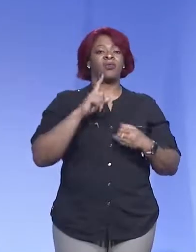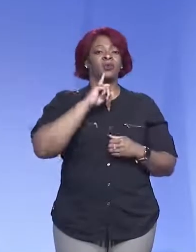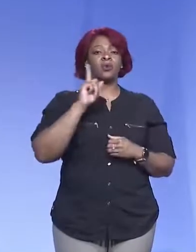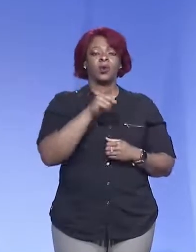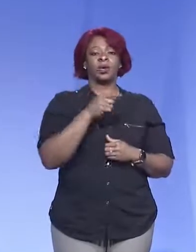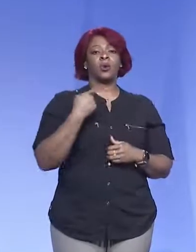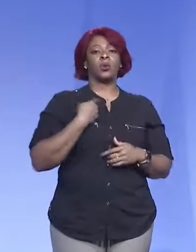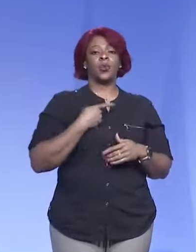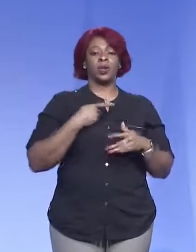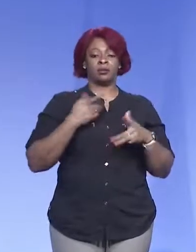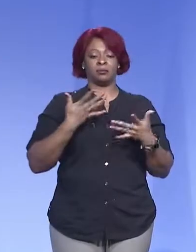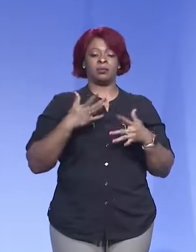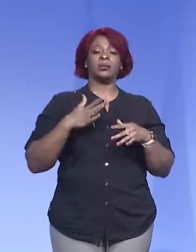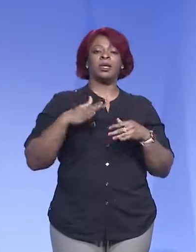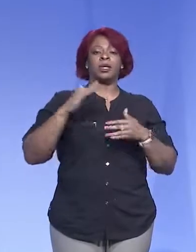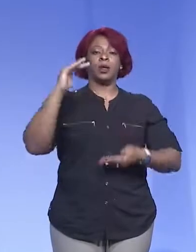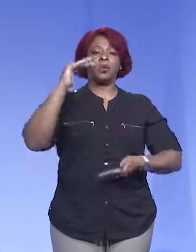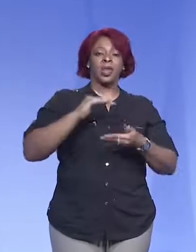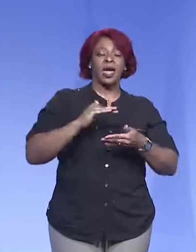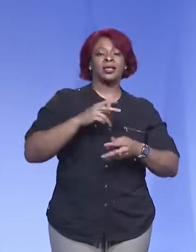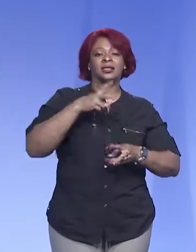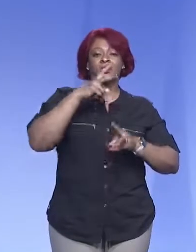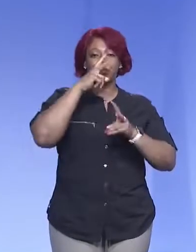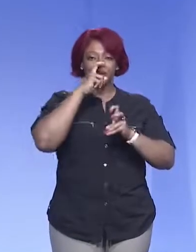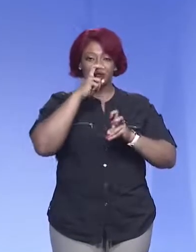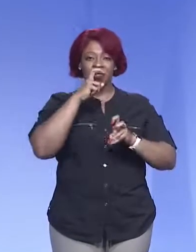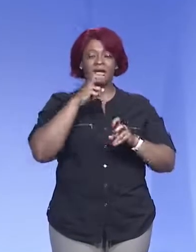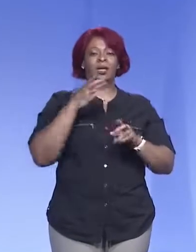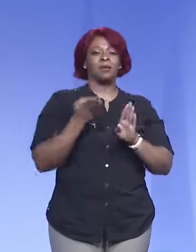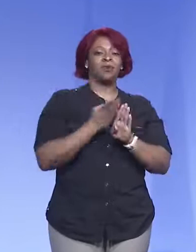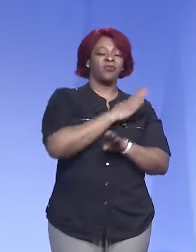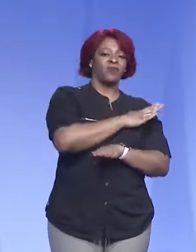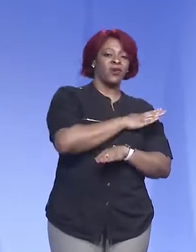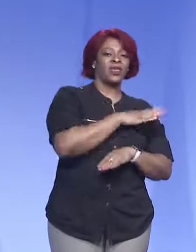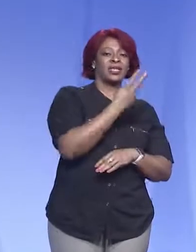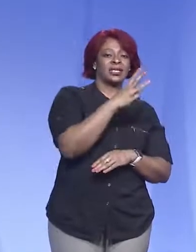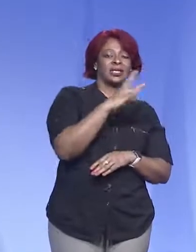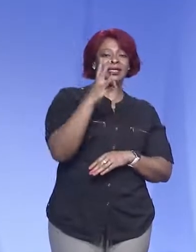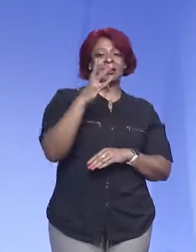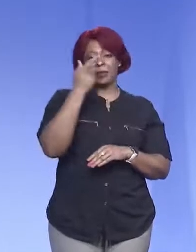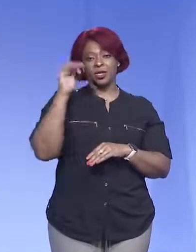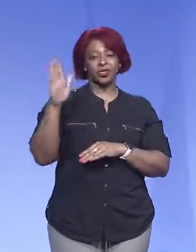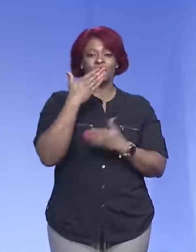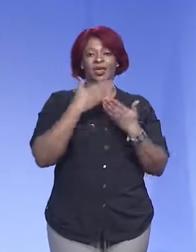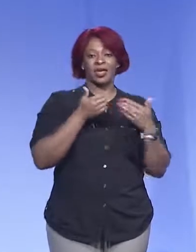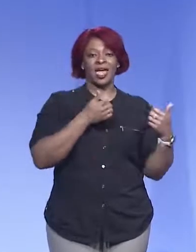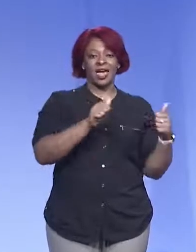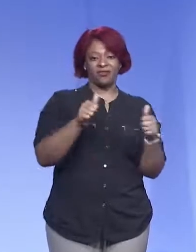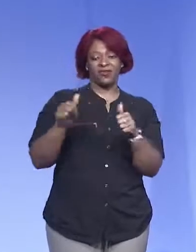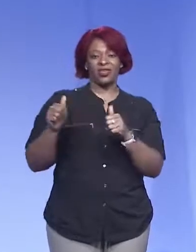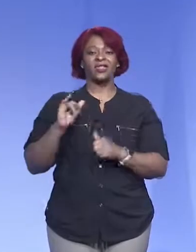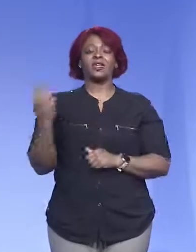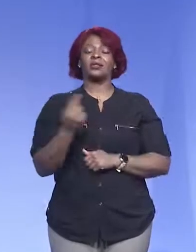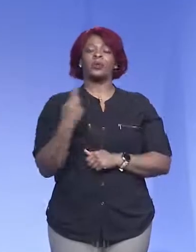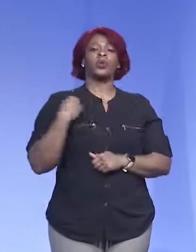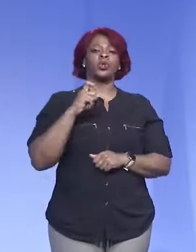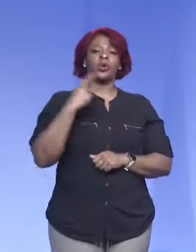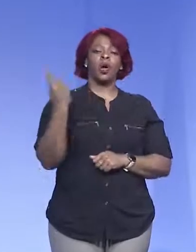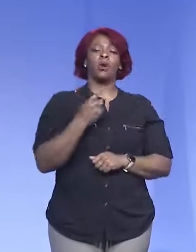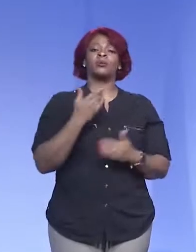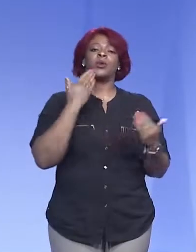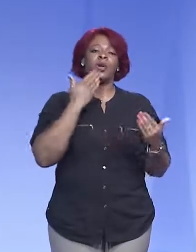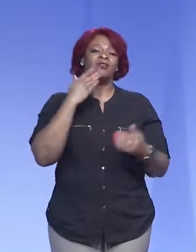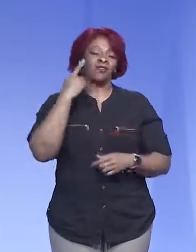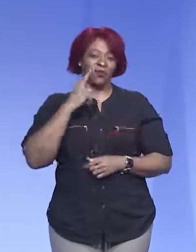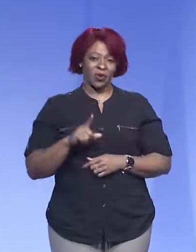are relaxing some of the restrictions from the previous health directive in response to your good efforts. And that is something that we should all be grateful